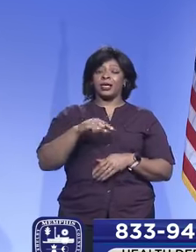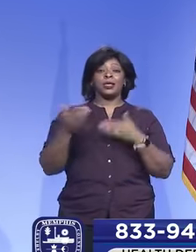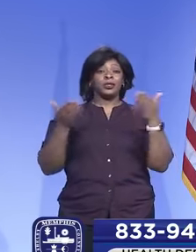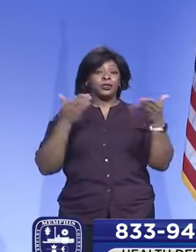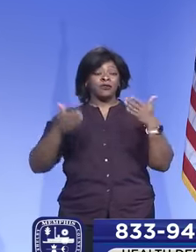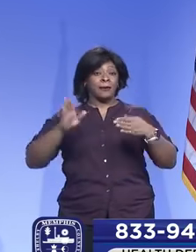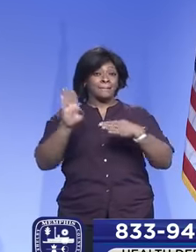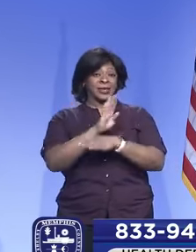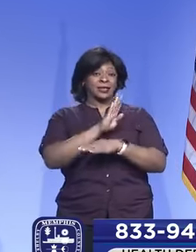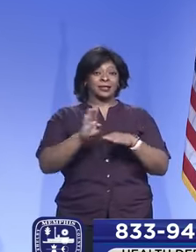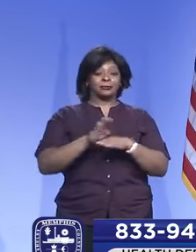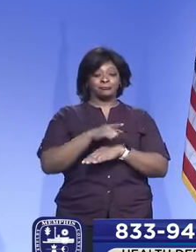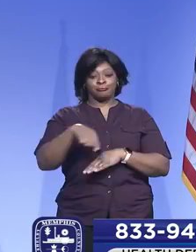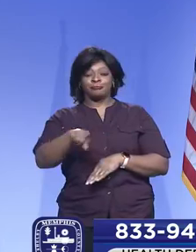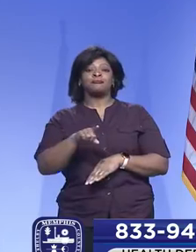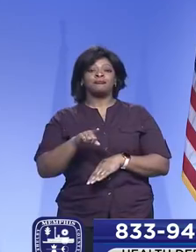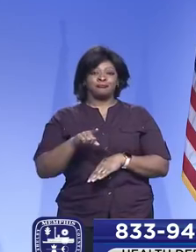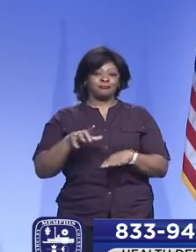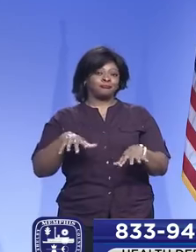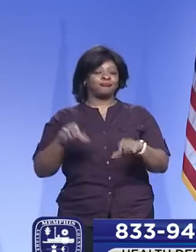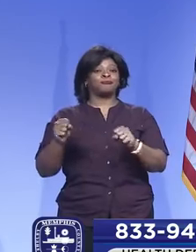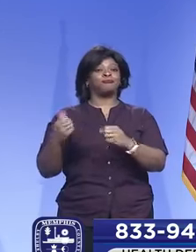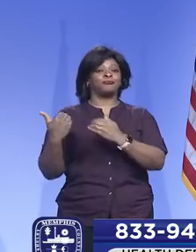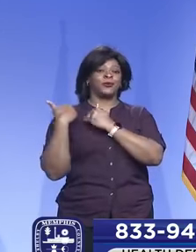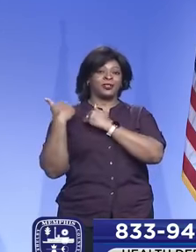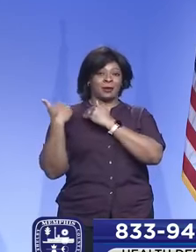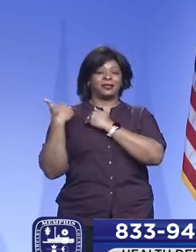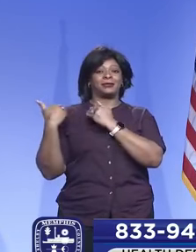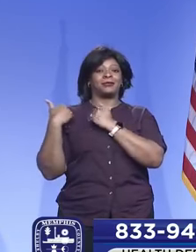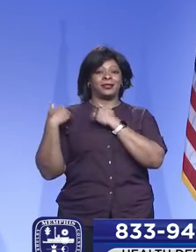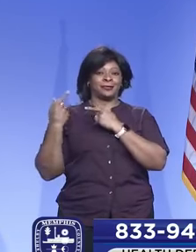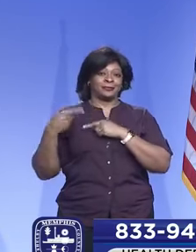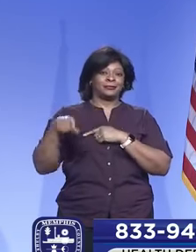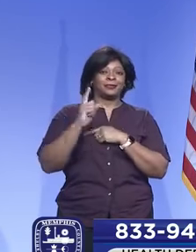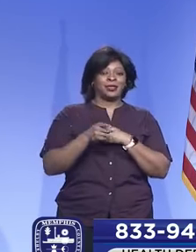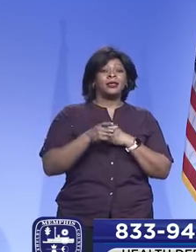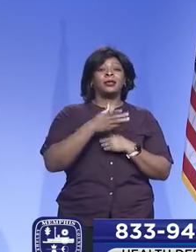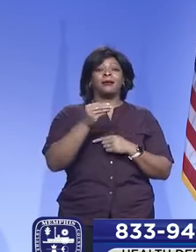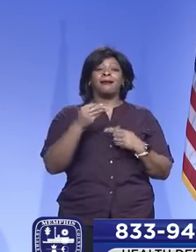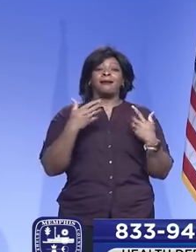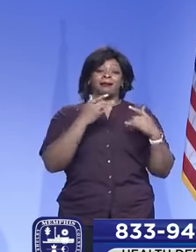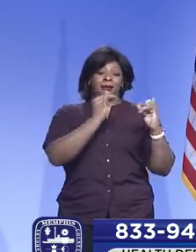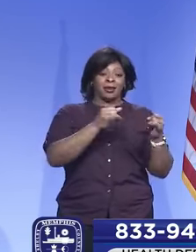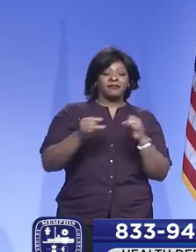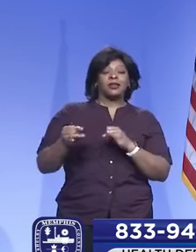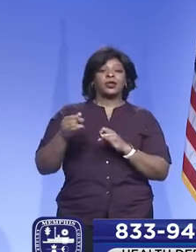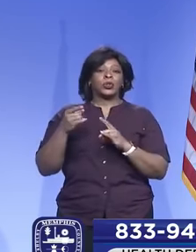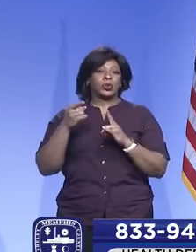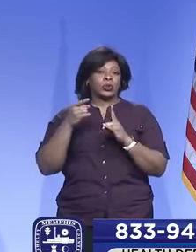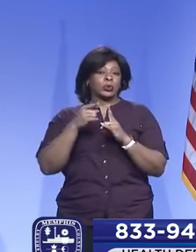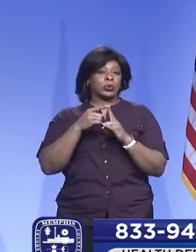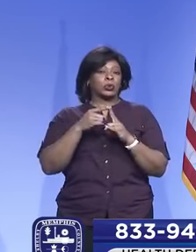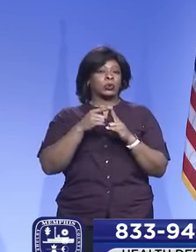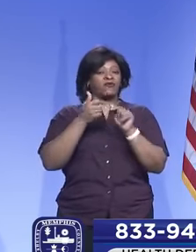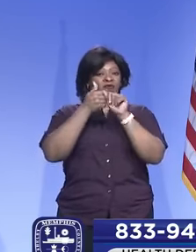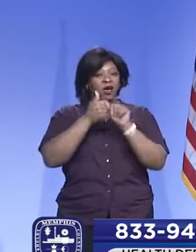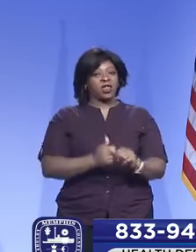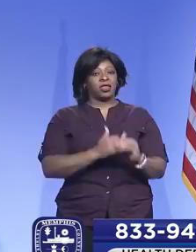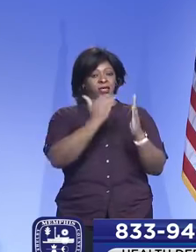services and businesses and individuals to the health measures outlined in